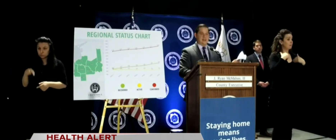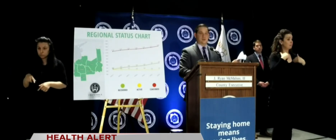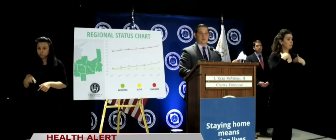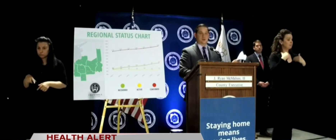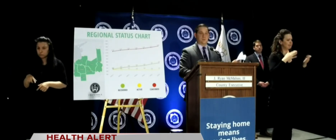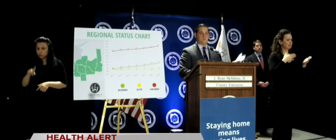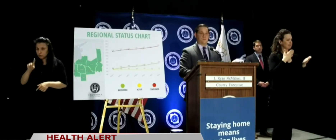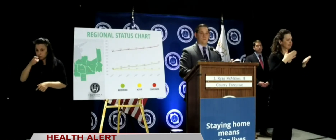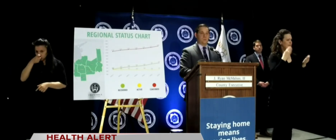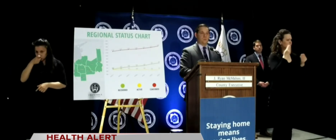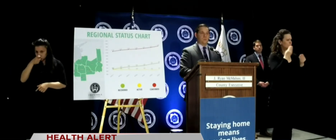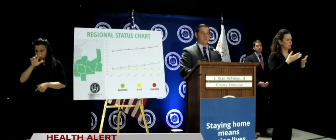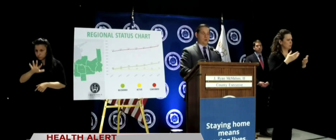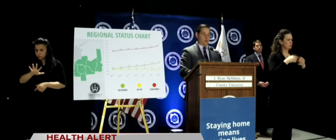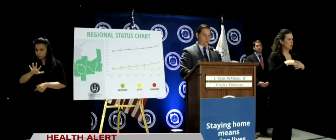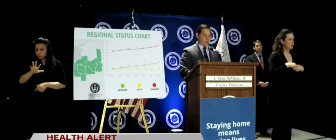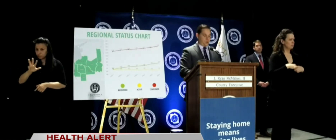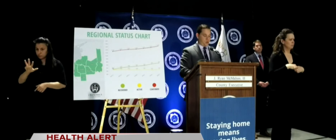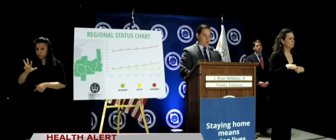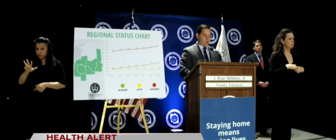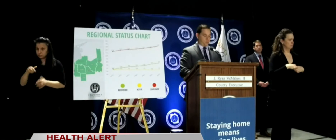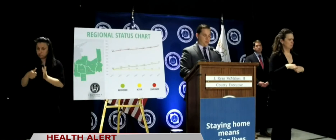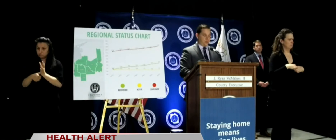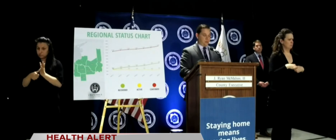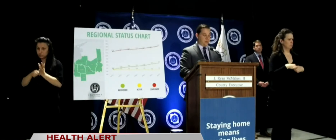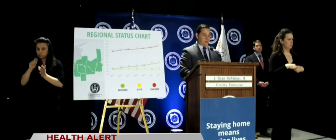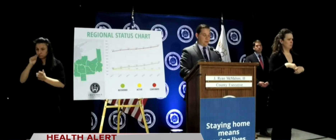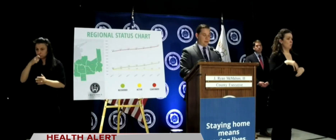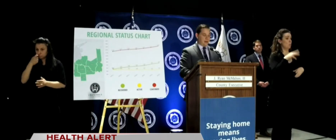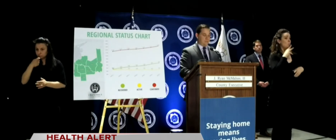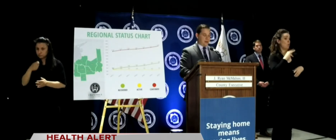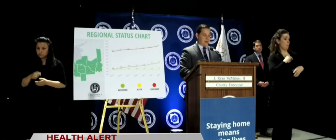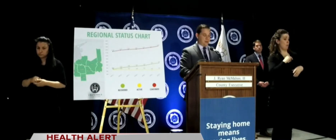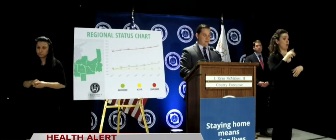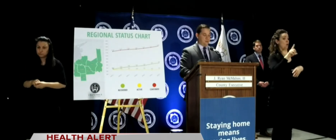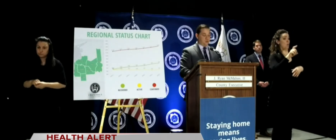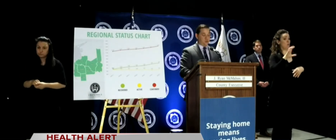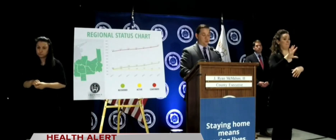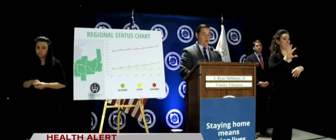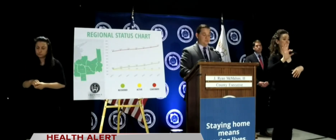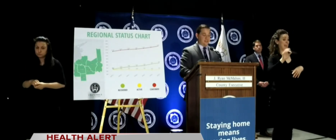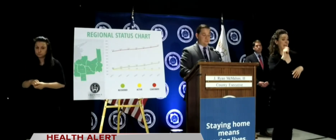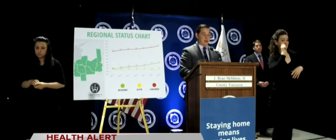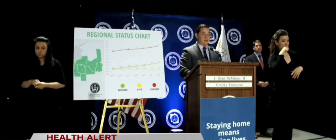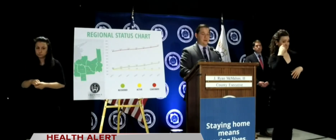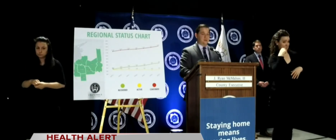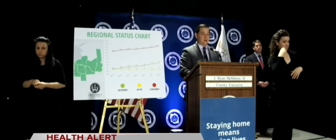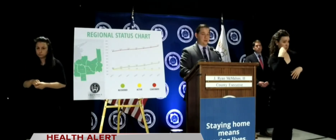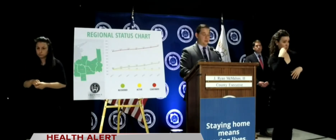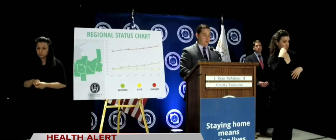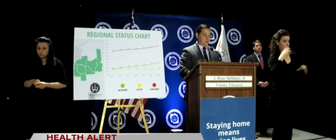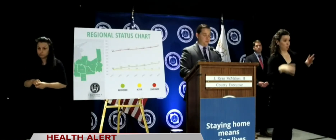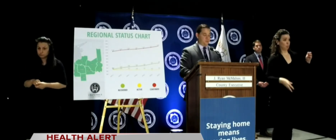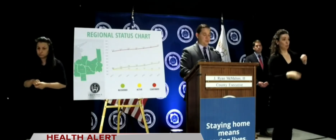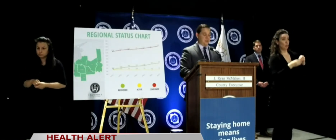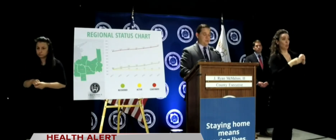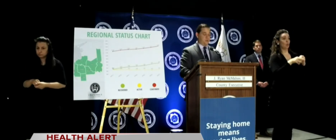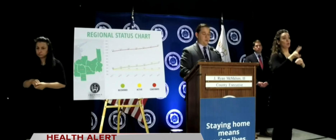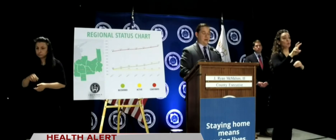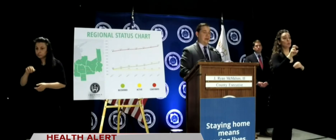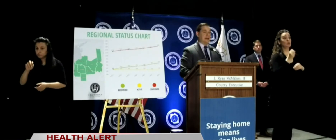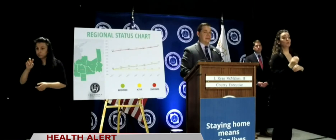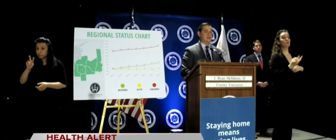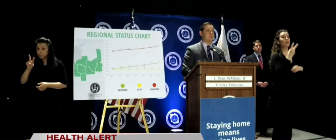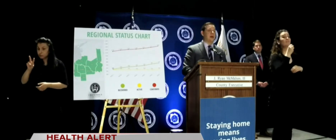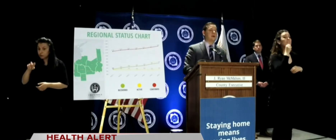159 tests yesterday. So we got a lot back. 212 tests back yesterday. The day before